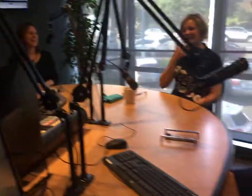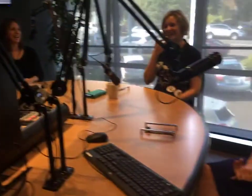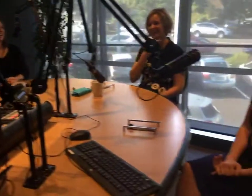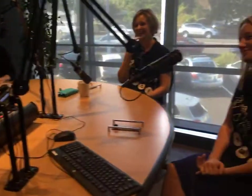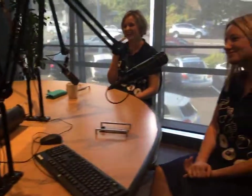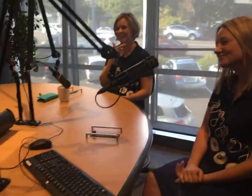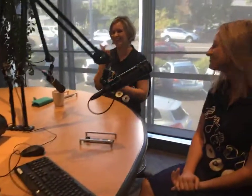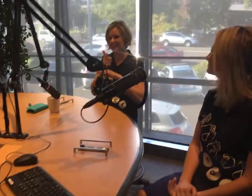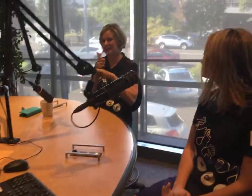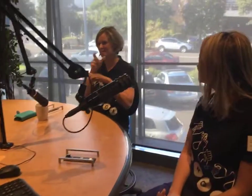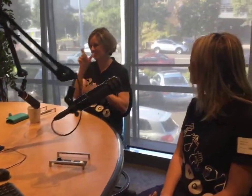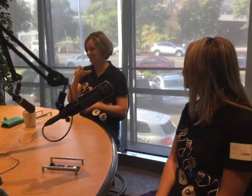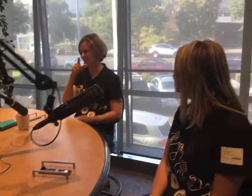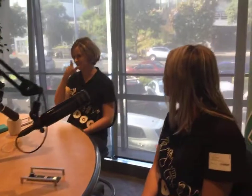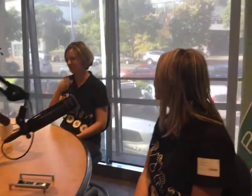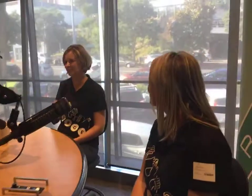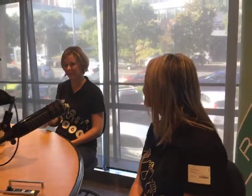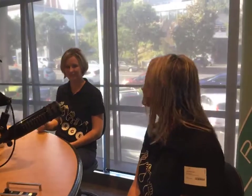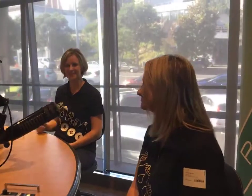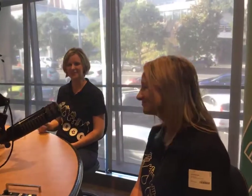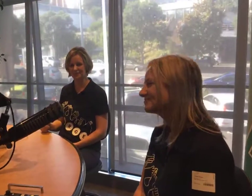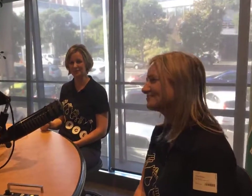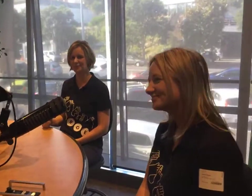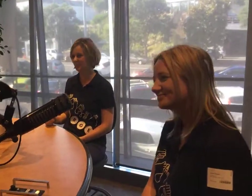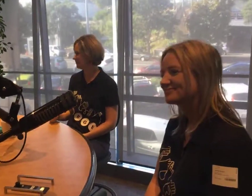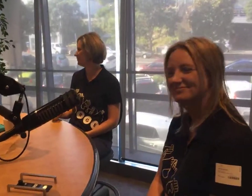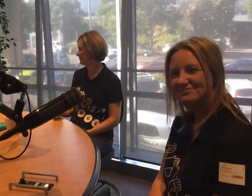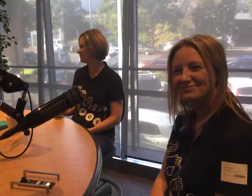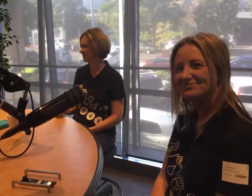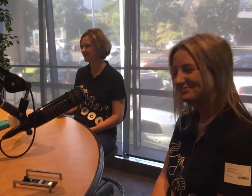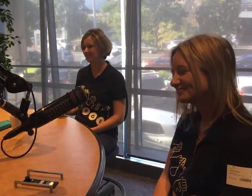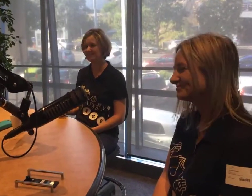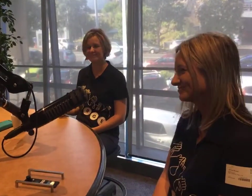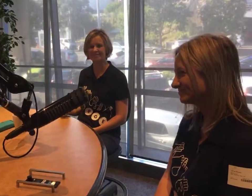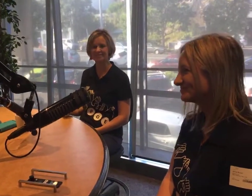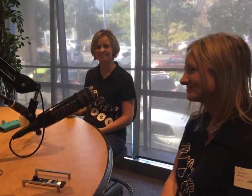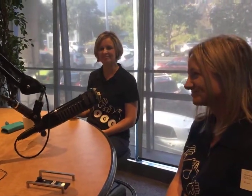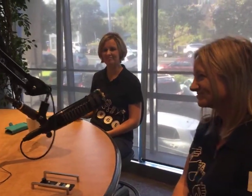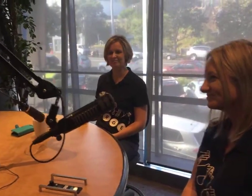on Facebook. Our camera guy. Thanks, Nick. Yeah.